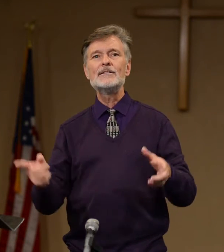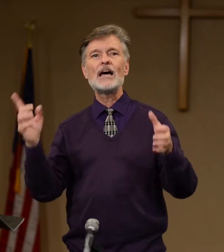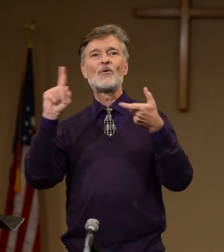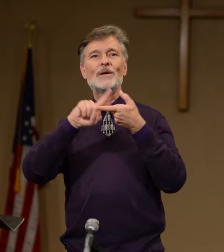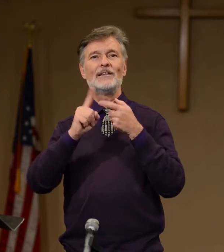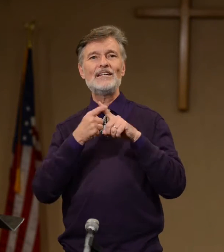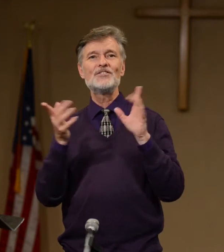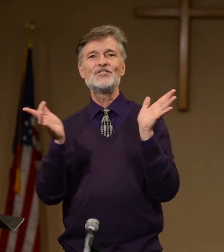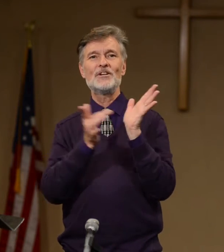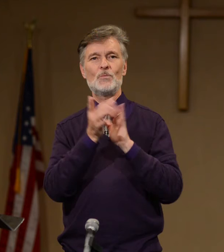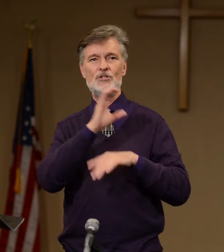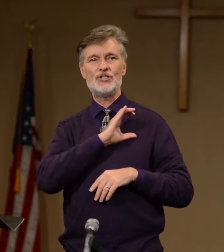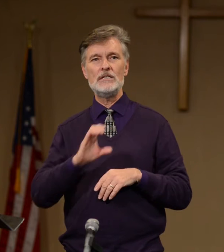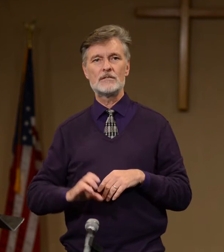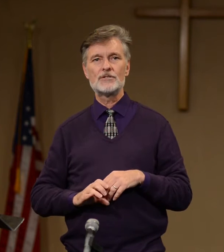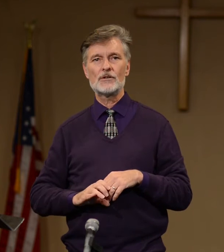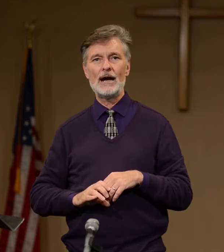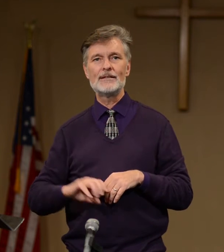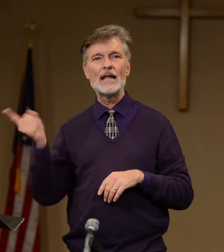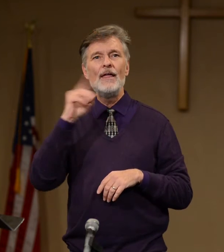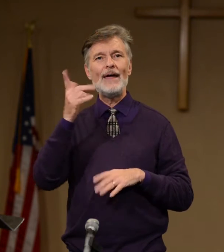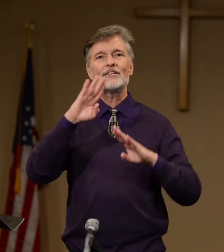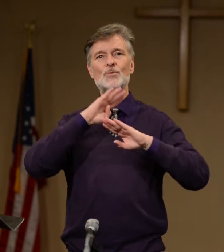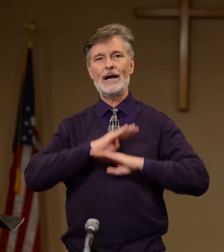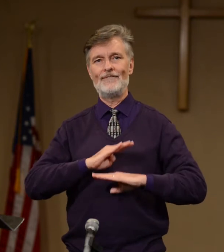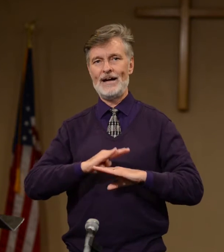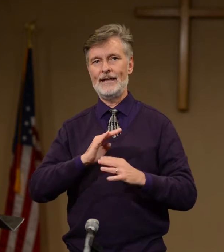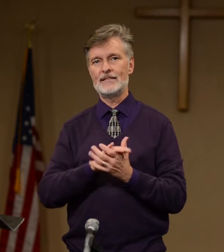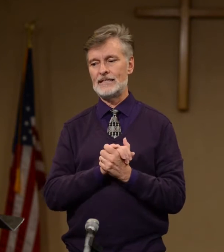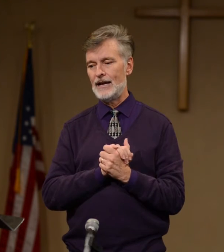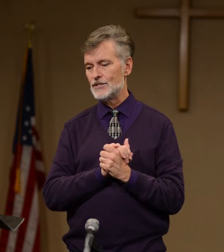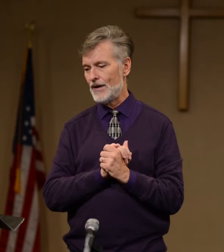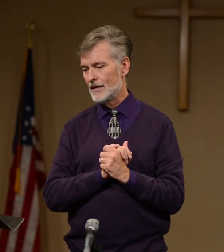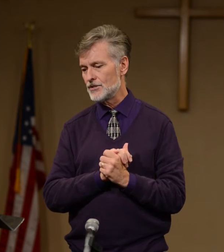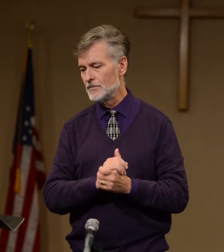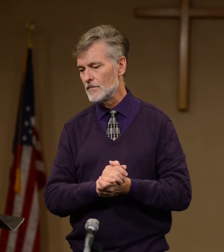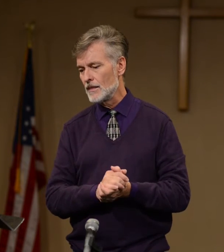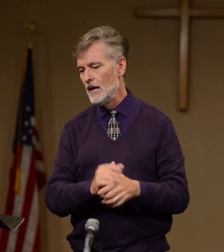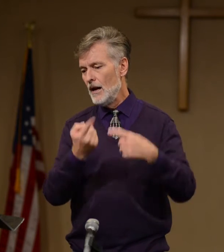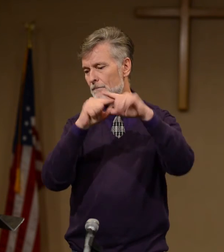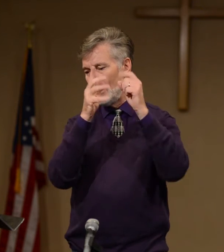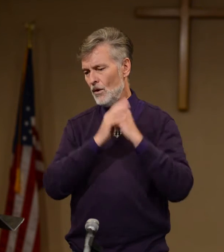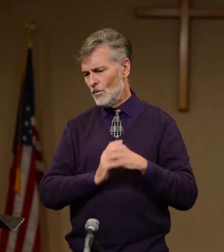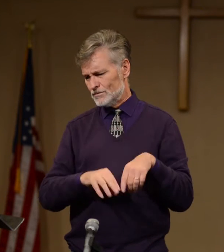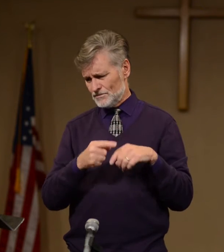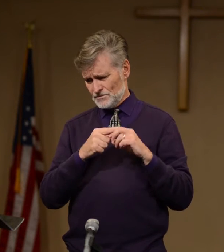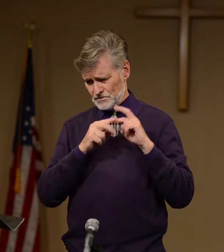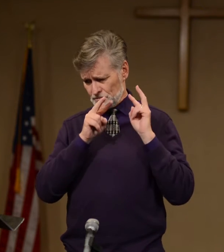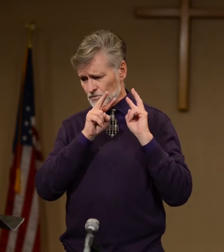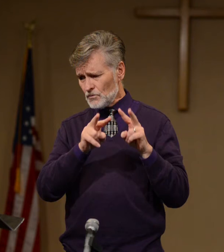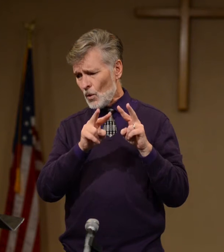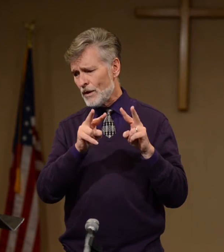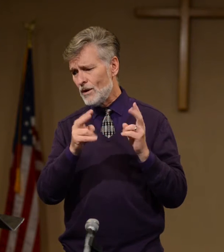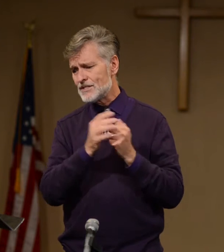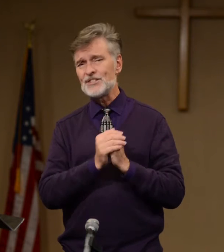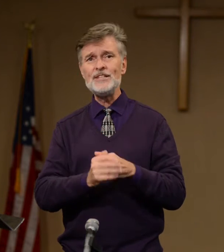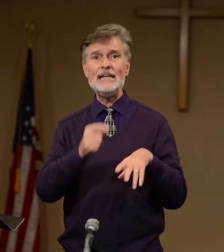a relationship with Jesus Christ. That's where I find the satisfaction. But we want to see